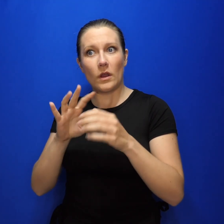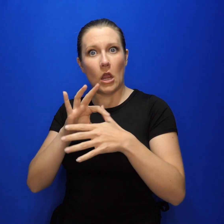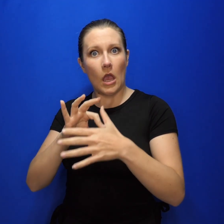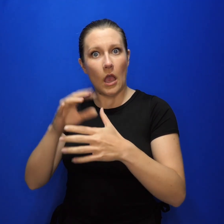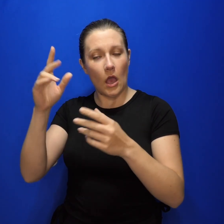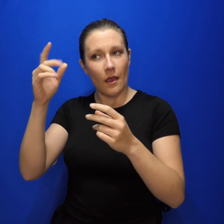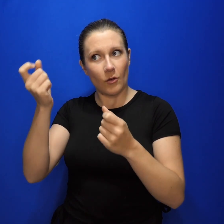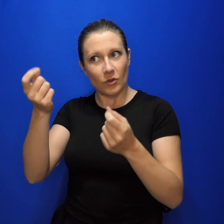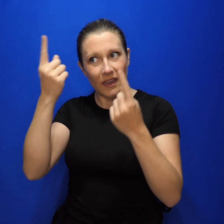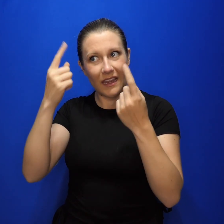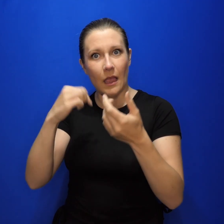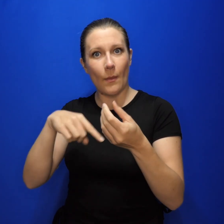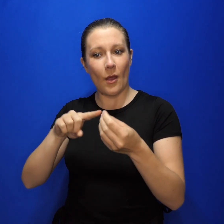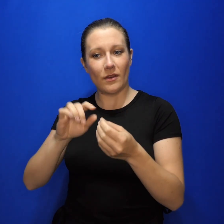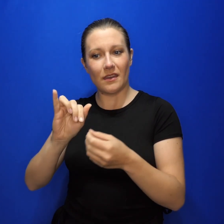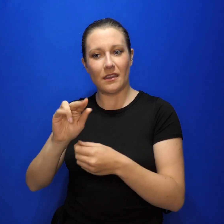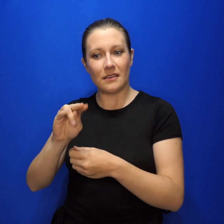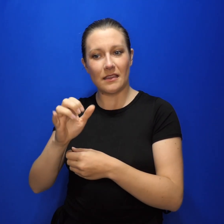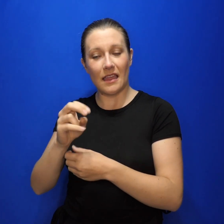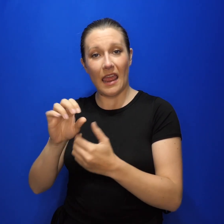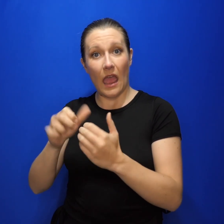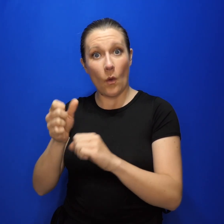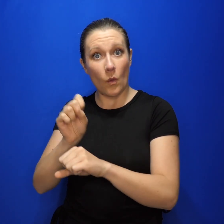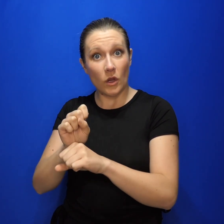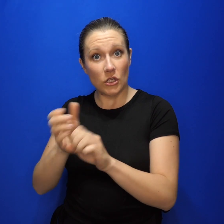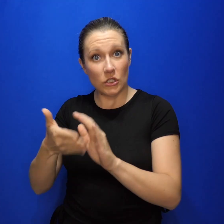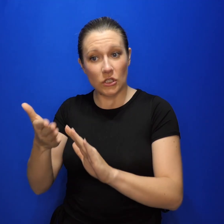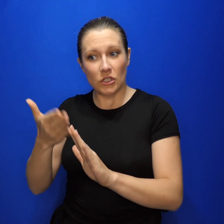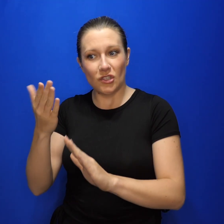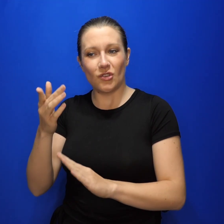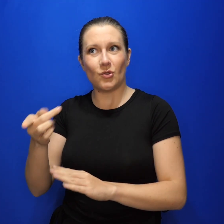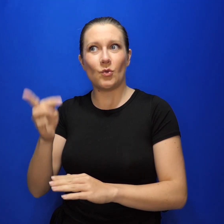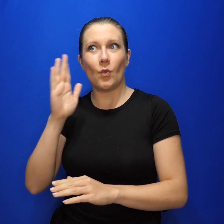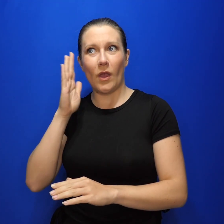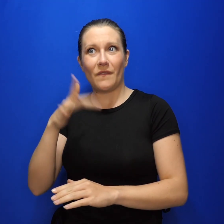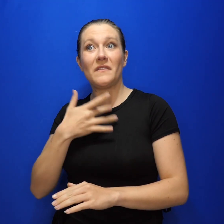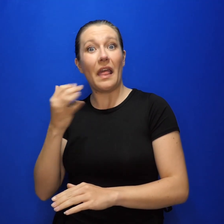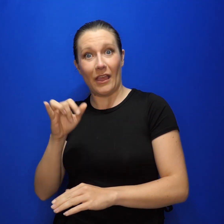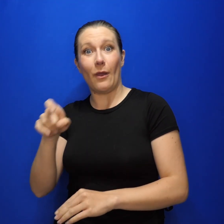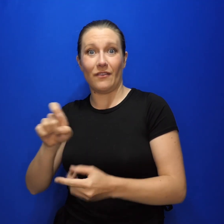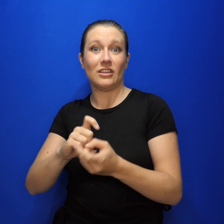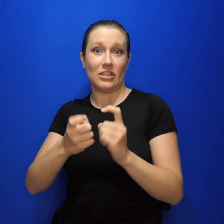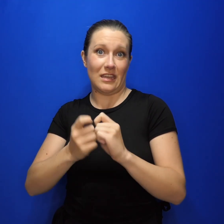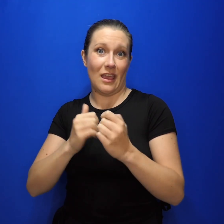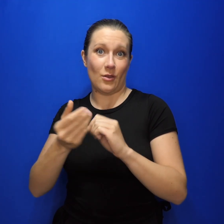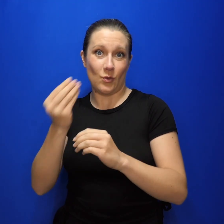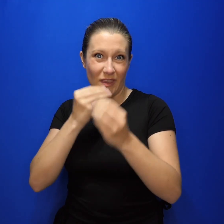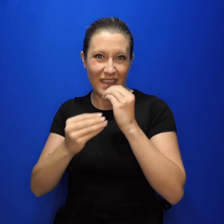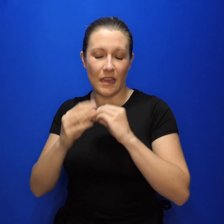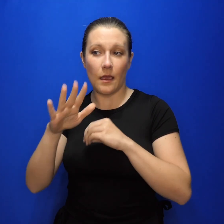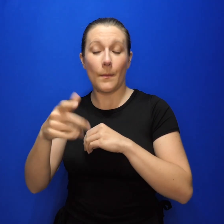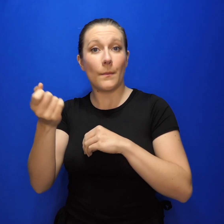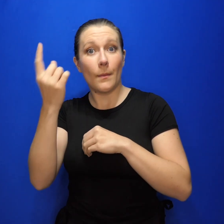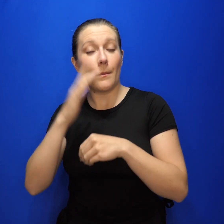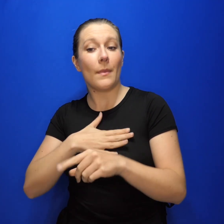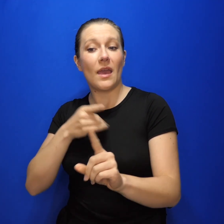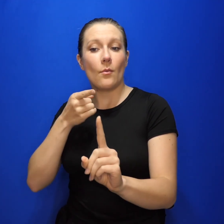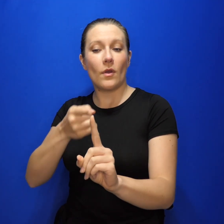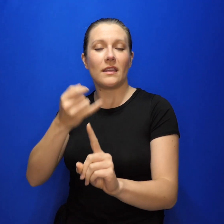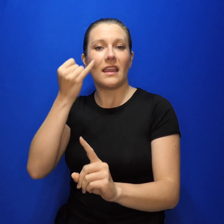insulin works, that's not going to be very helpful, because it will seem like you have to change how you eat. My point is that I believe that if a doctor